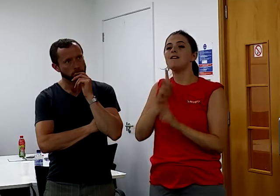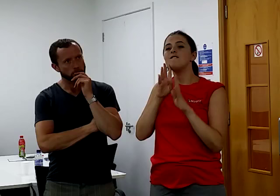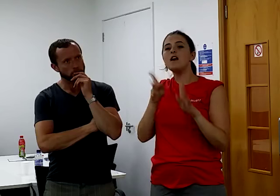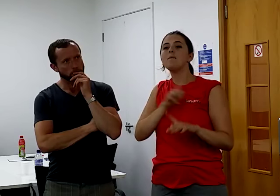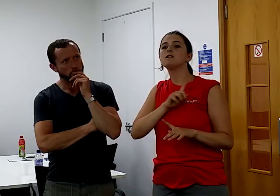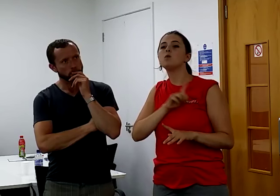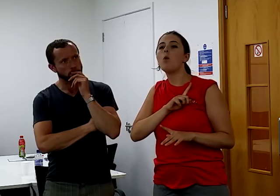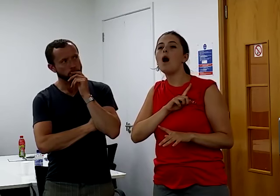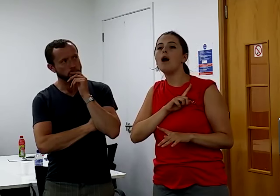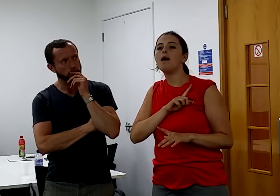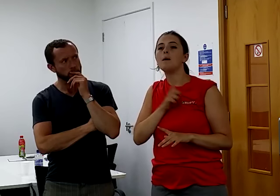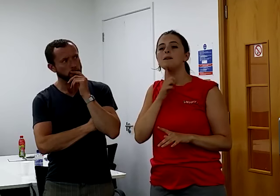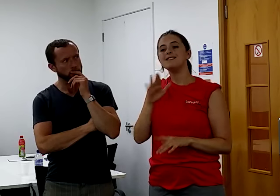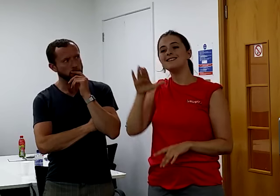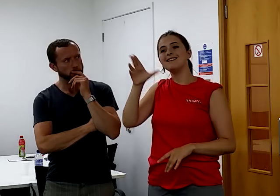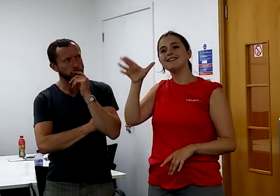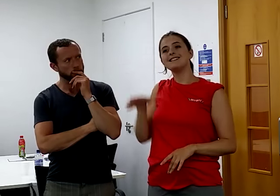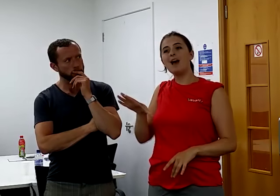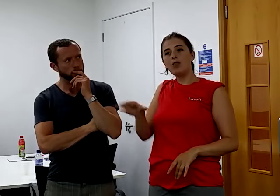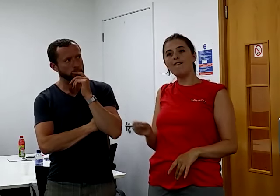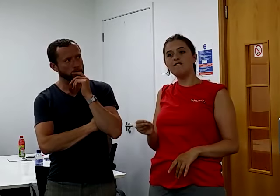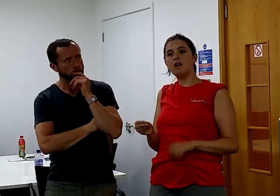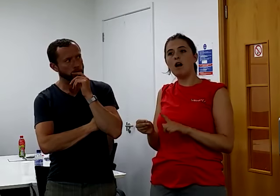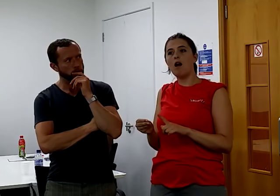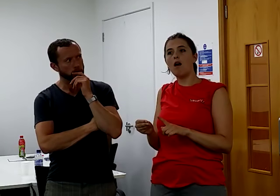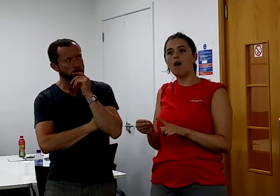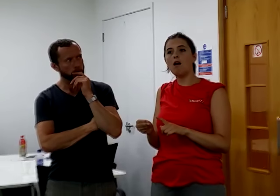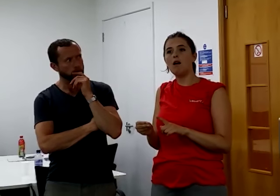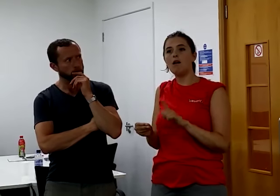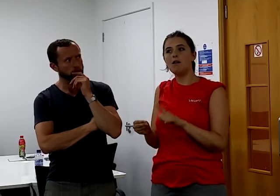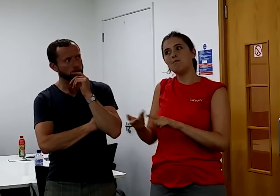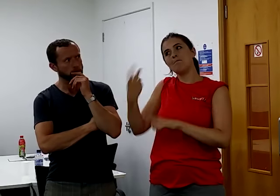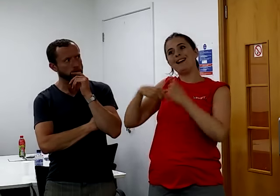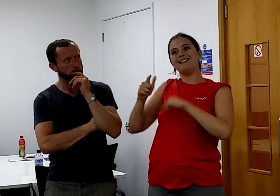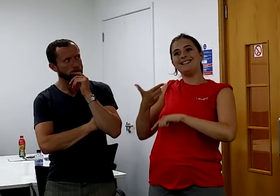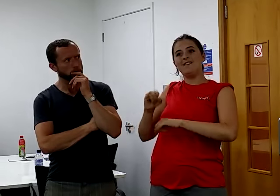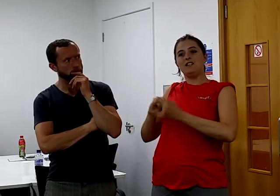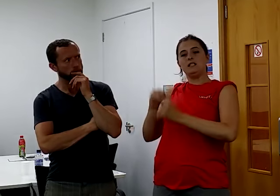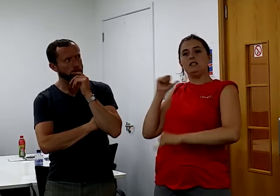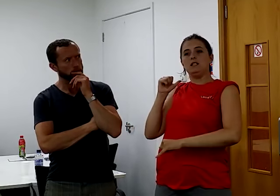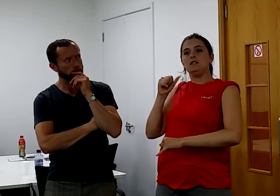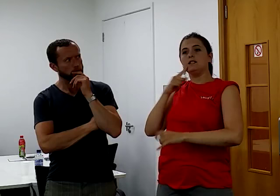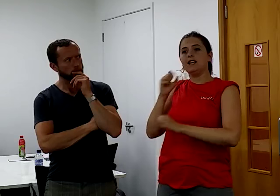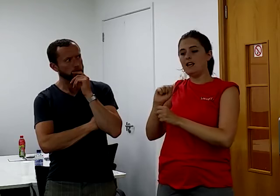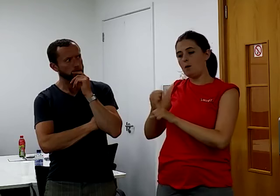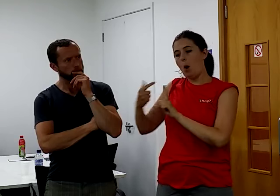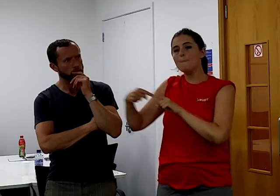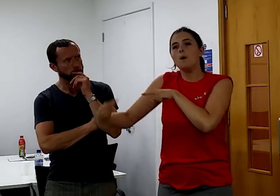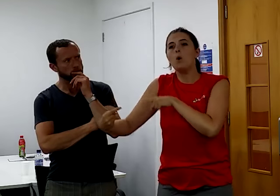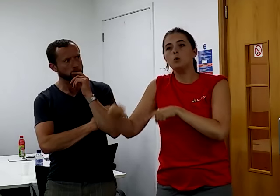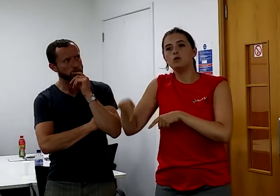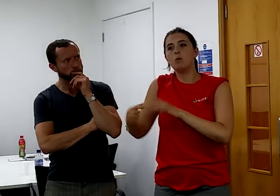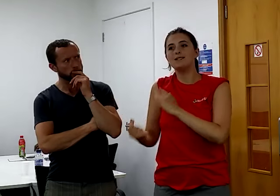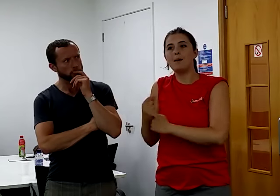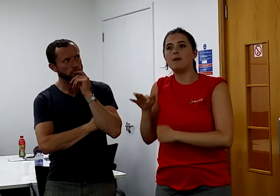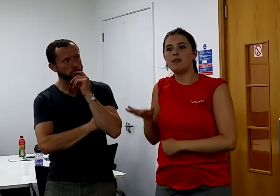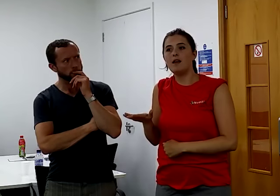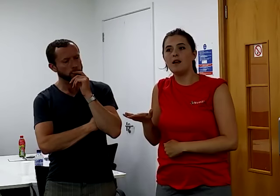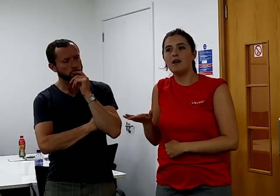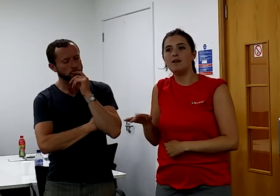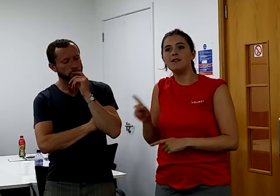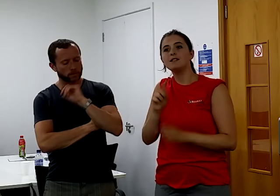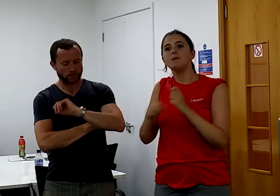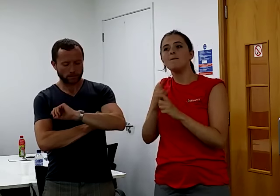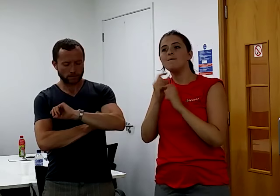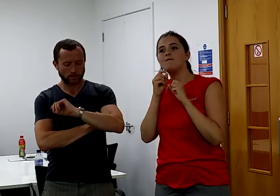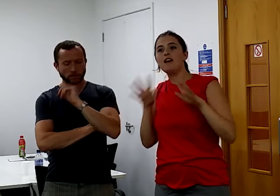because he got involved in the anti-apartheid struggle. So don't let's forget, it's the struggles that bring people to the front that matter, not so much the